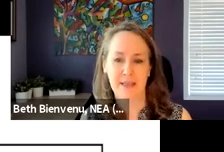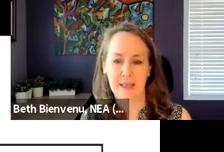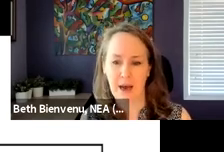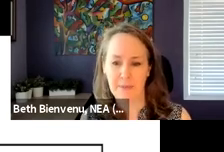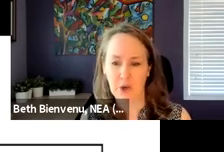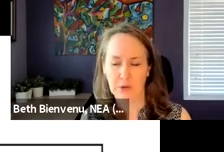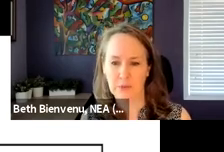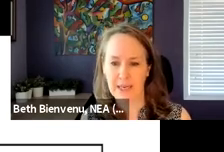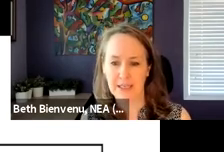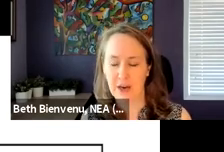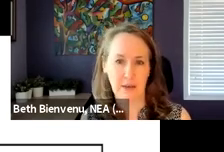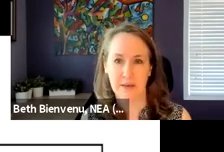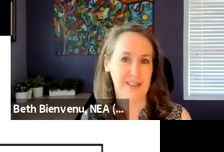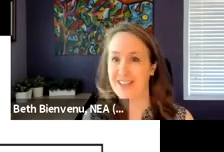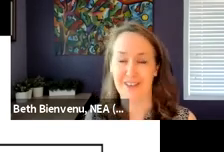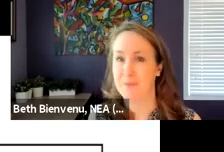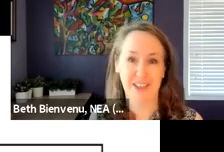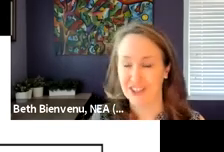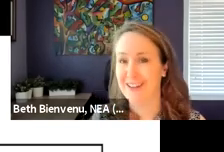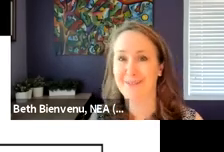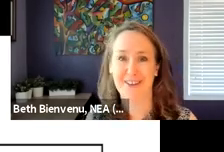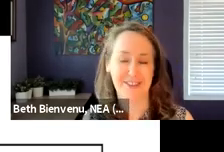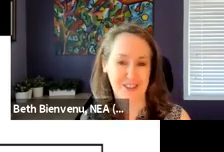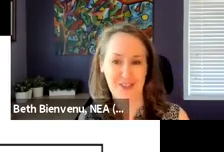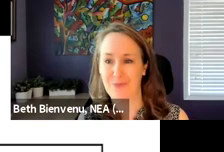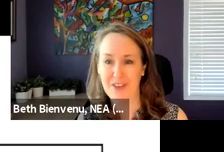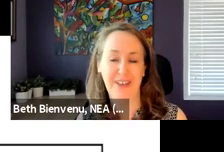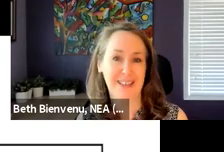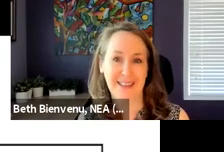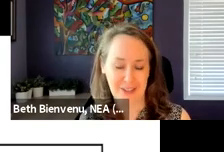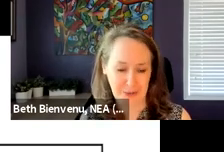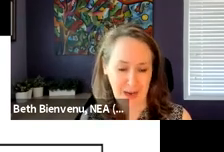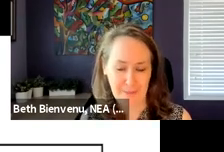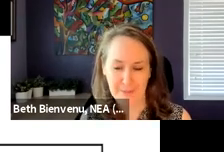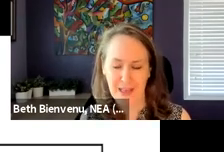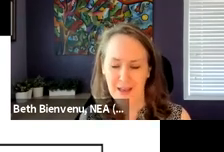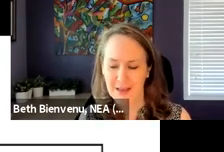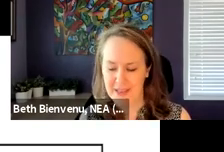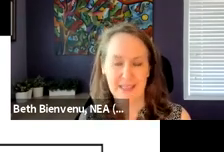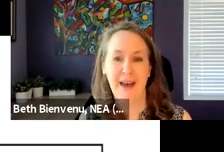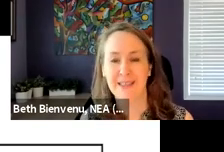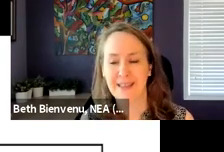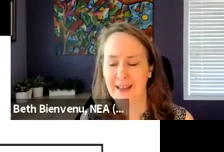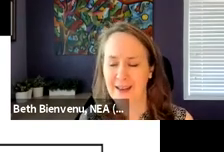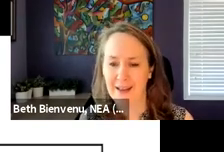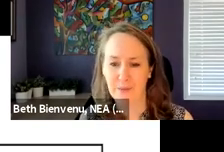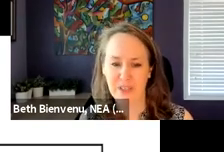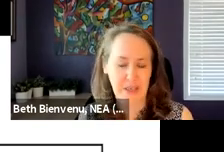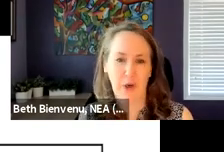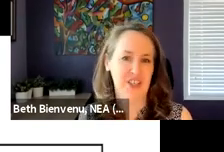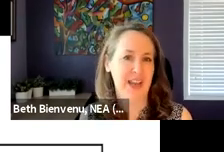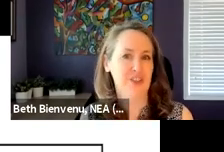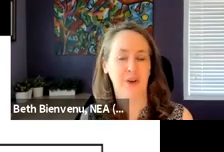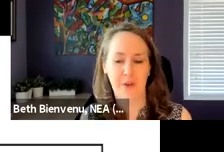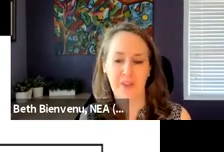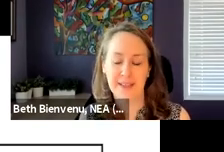it because your needs aren't necessarily special. They're just what you need to be independent and